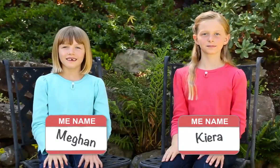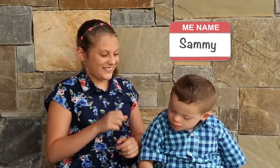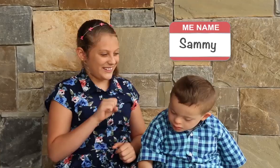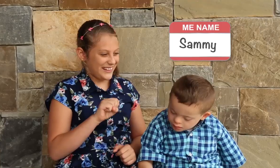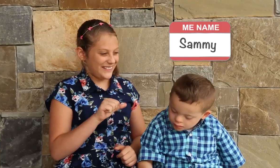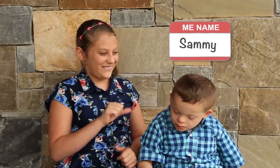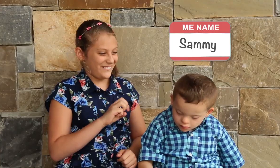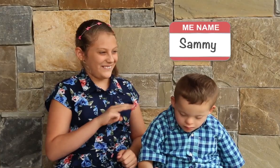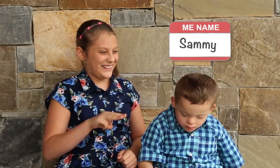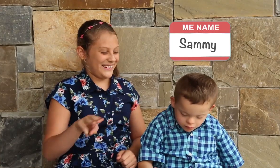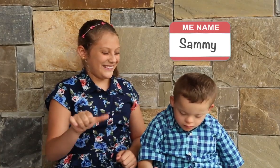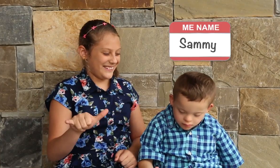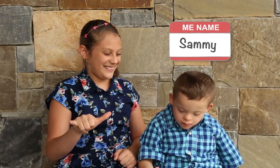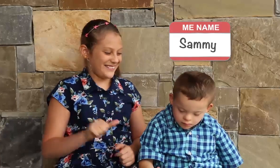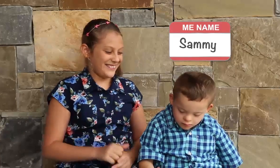Me name Sammy.